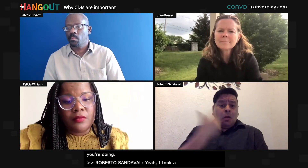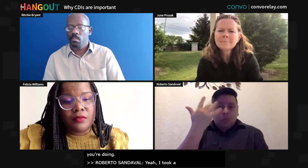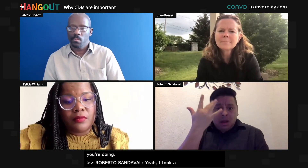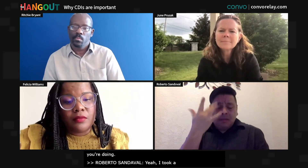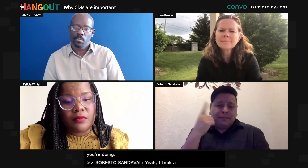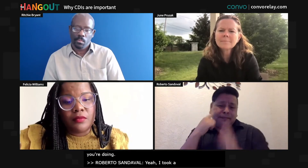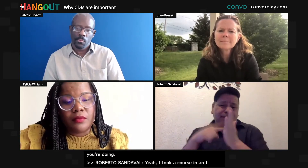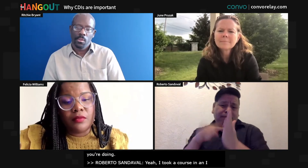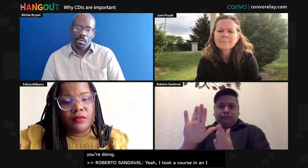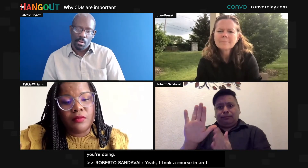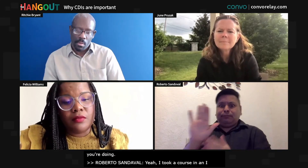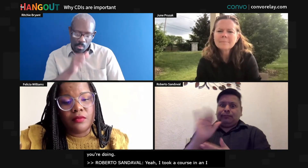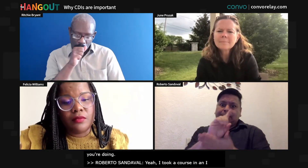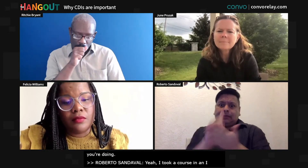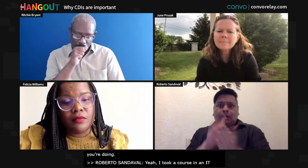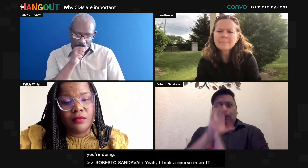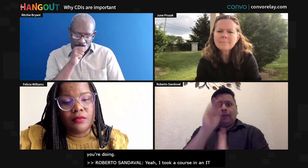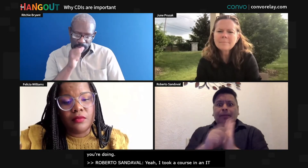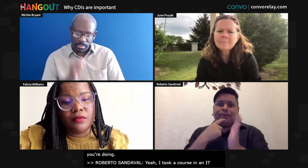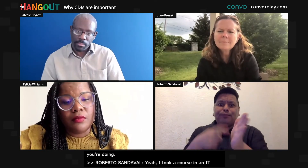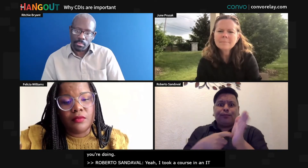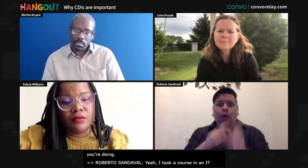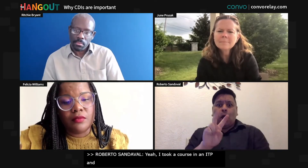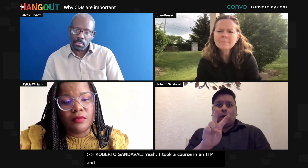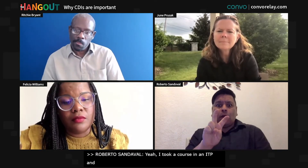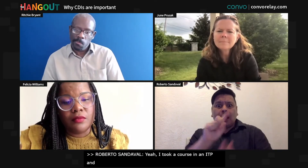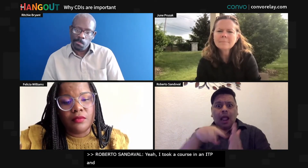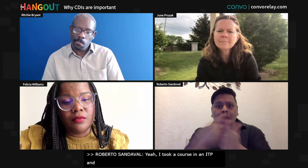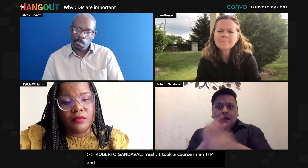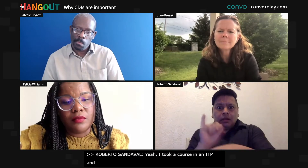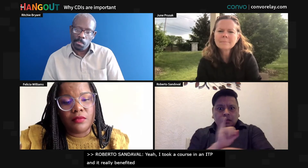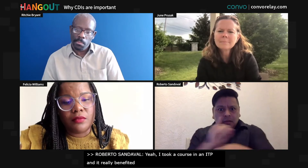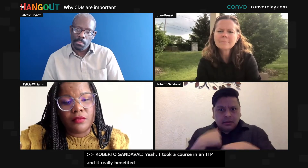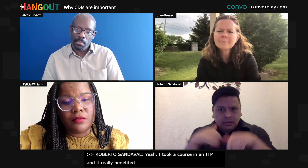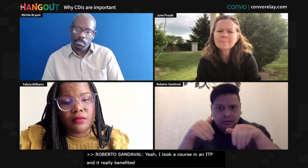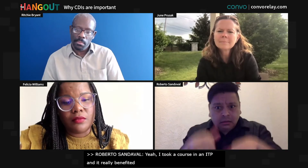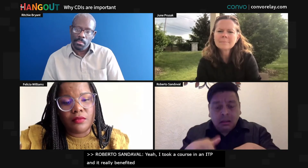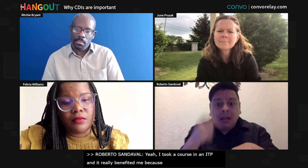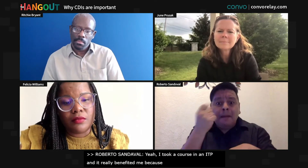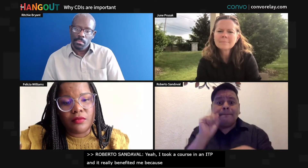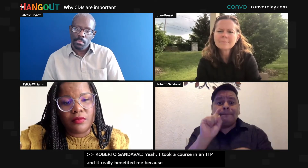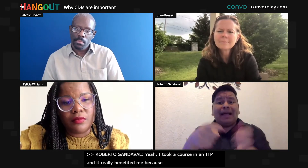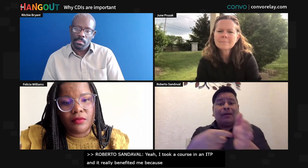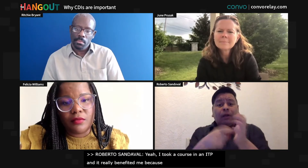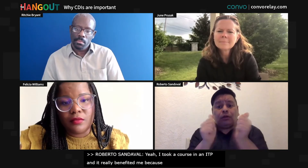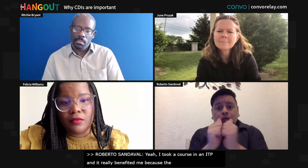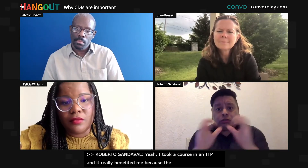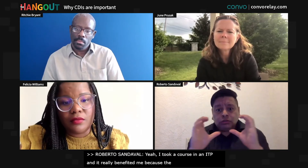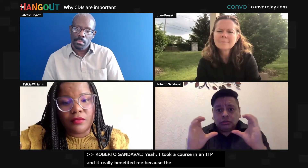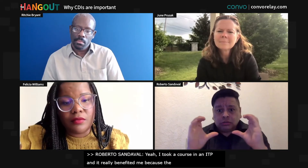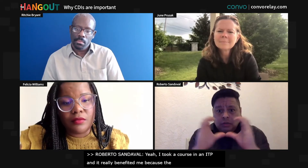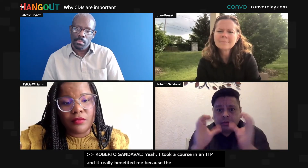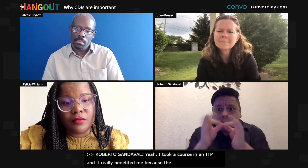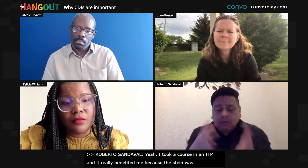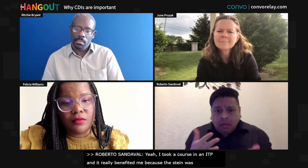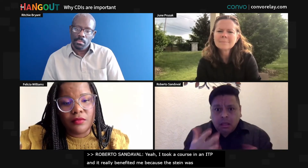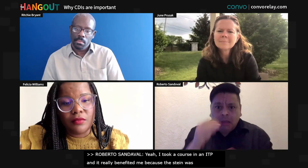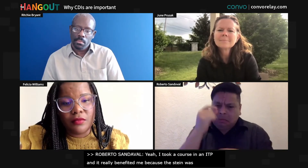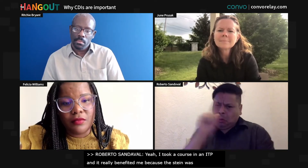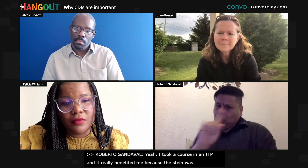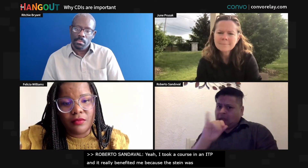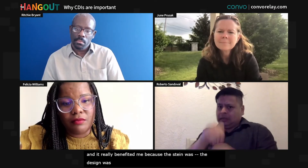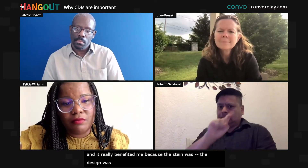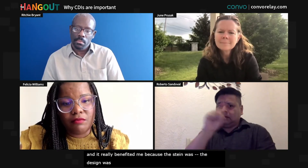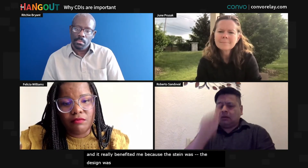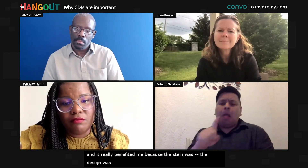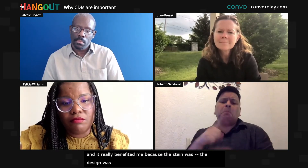ITP, and it really benefited me because the design for the curriculum was 200 hours of